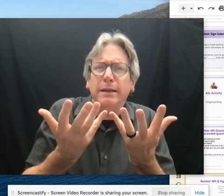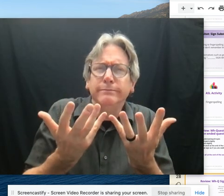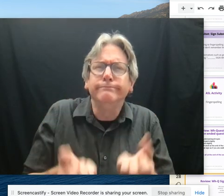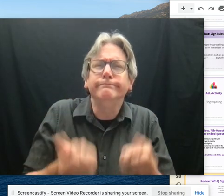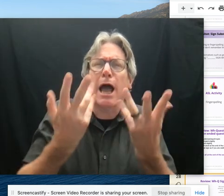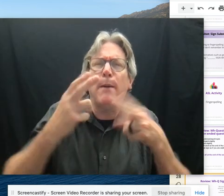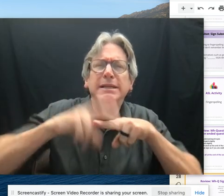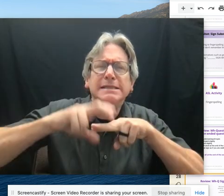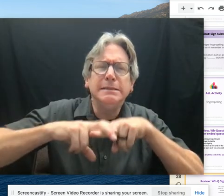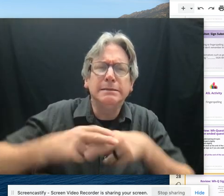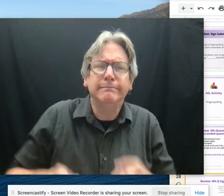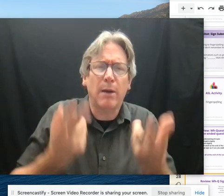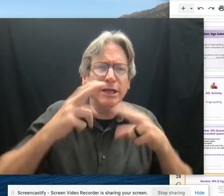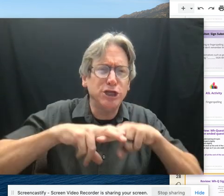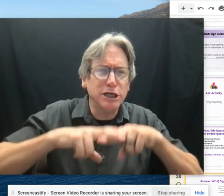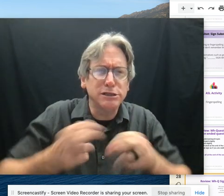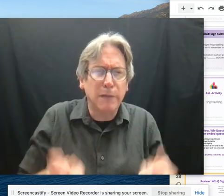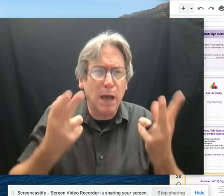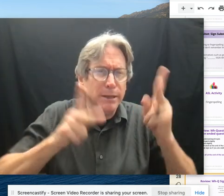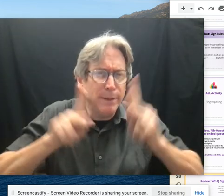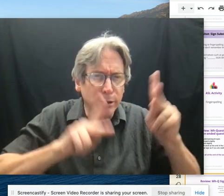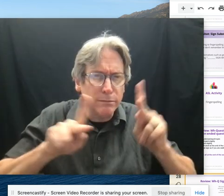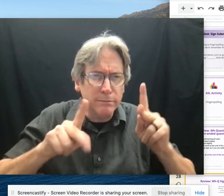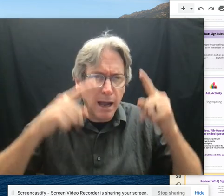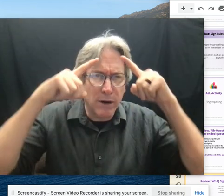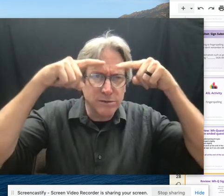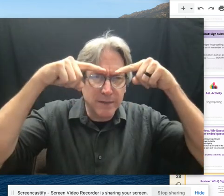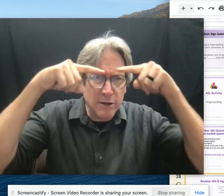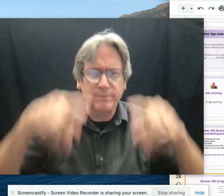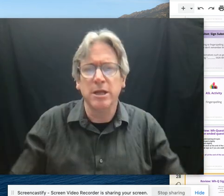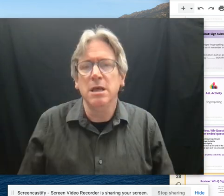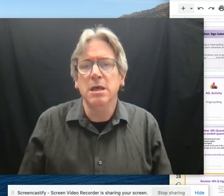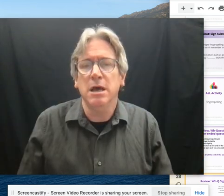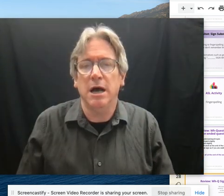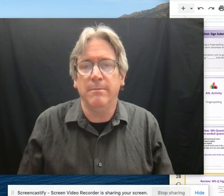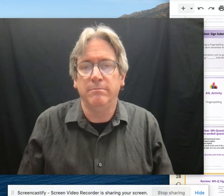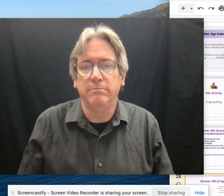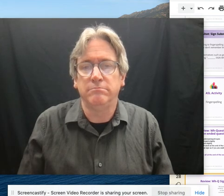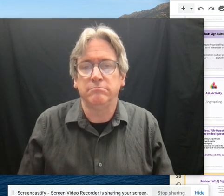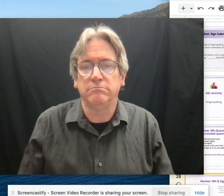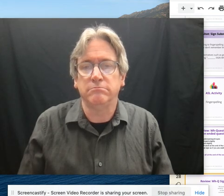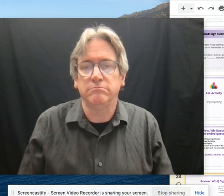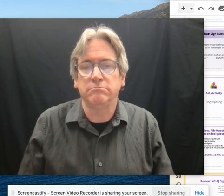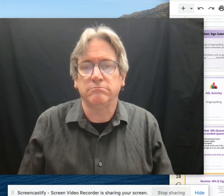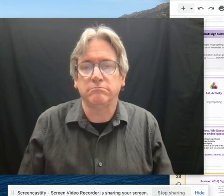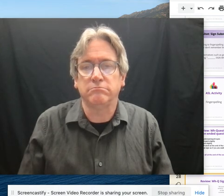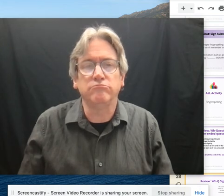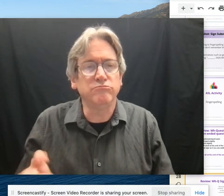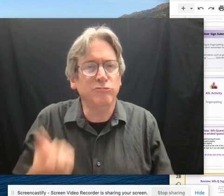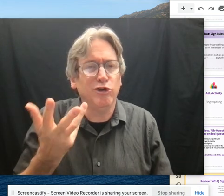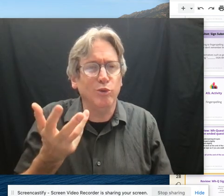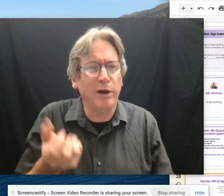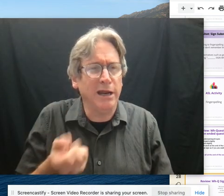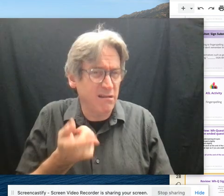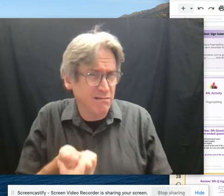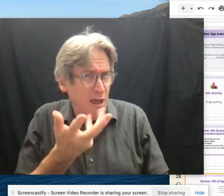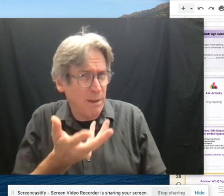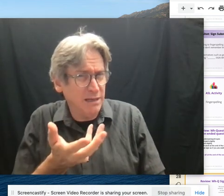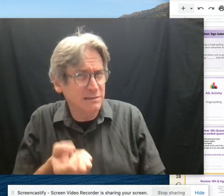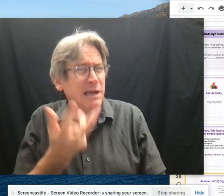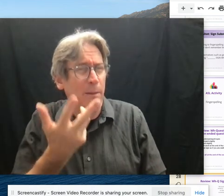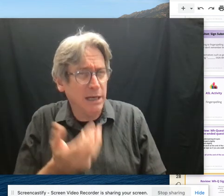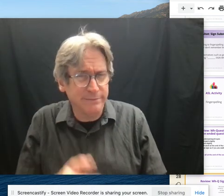many seats, how many chairs, how many people, eyebrows down. You could do it one-handed.